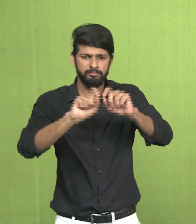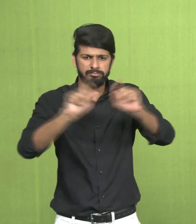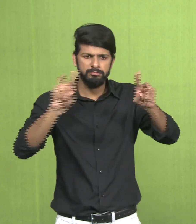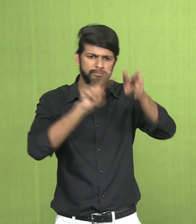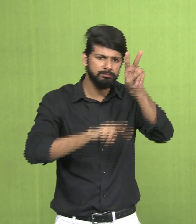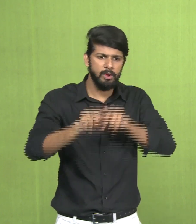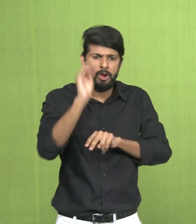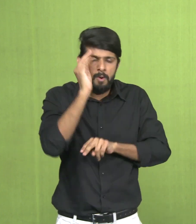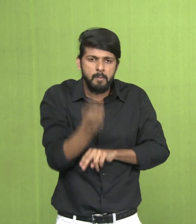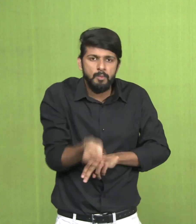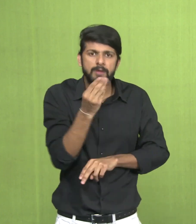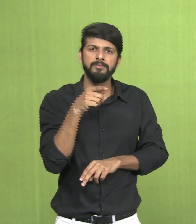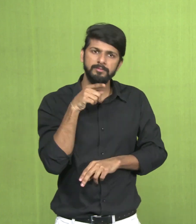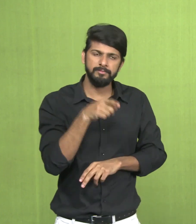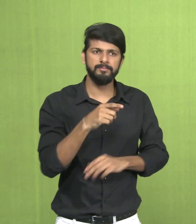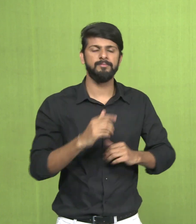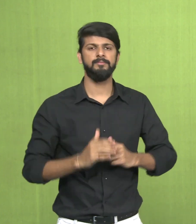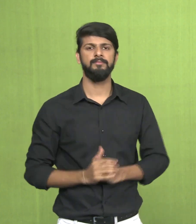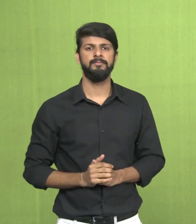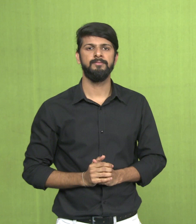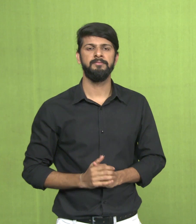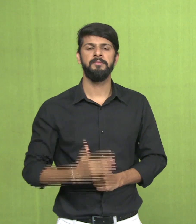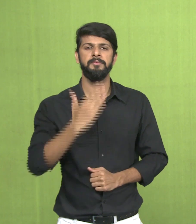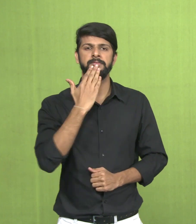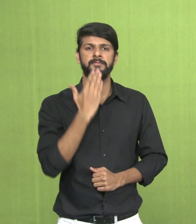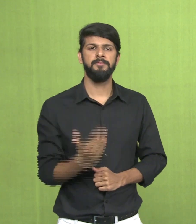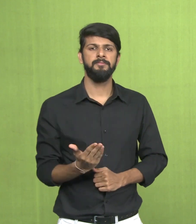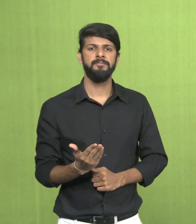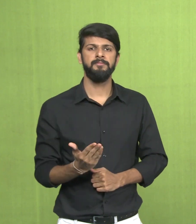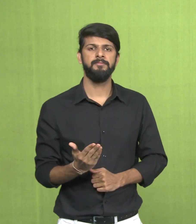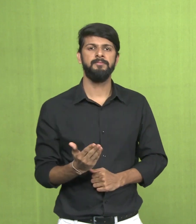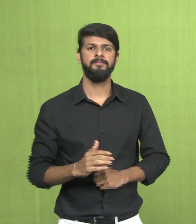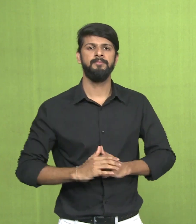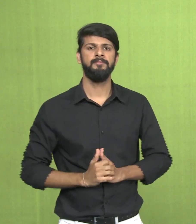website www.nios.ac.in. Thank you.